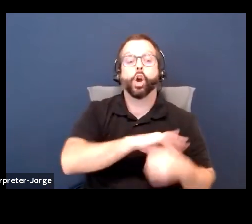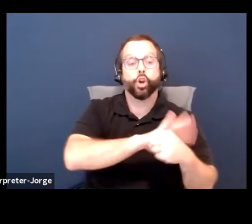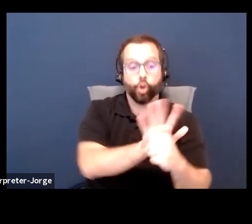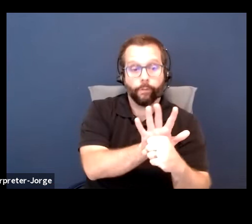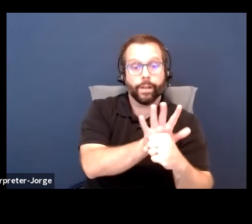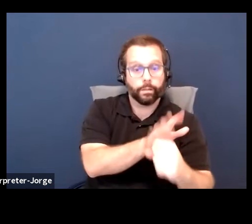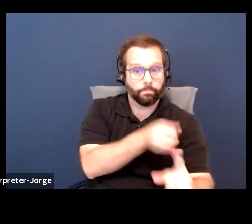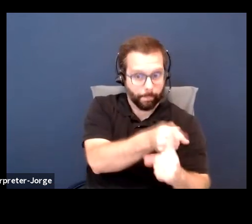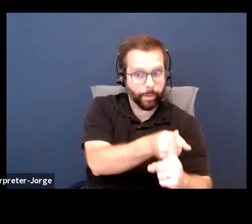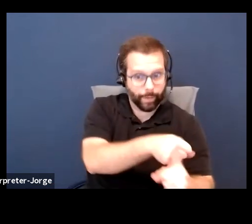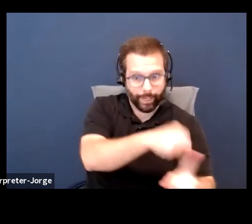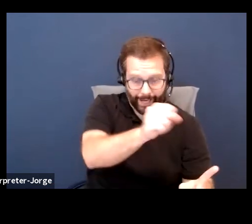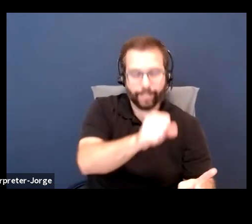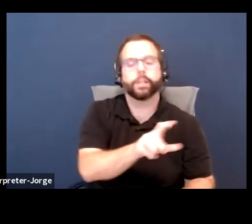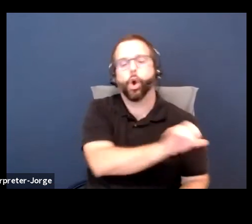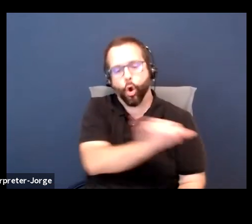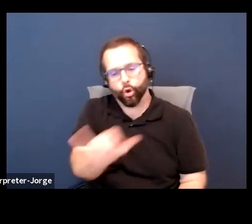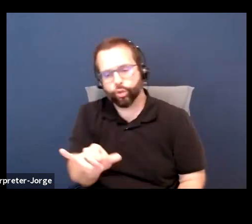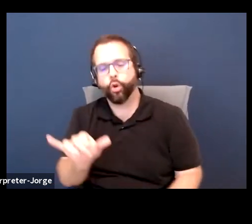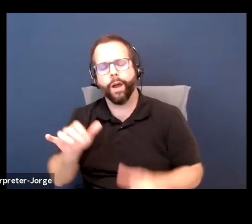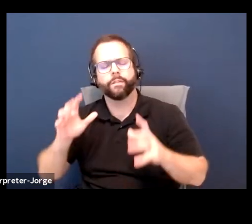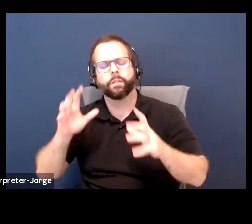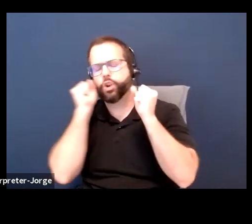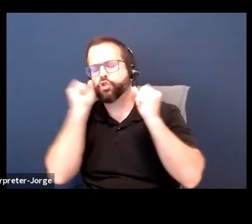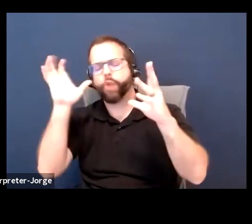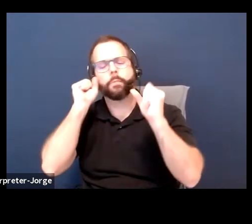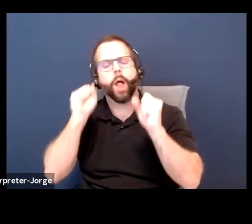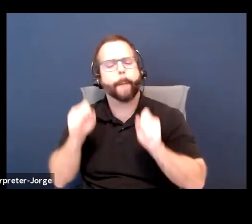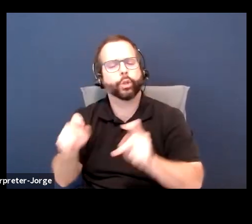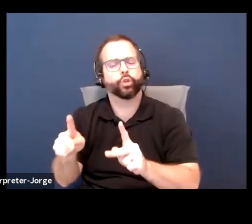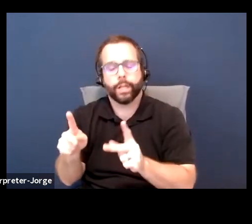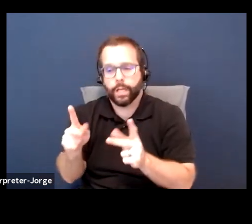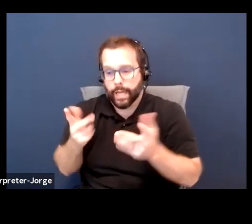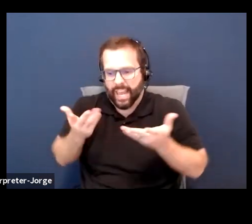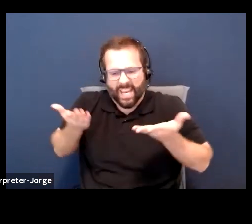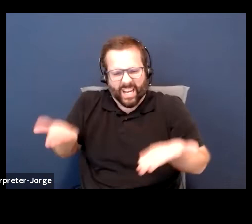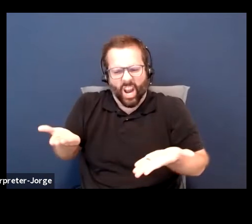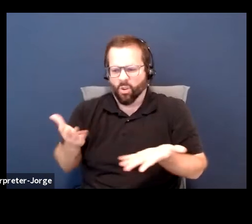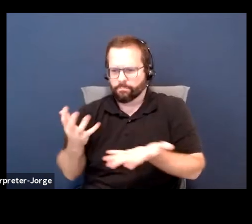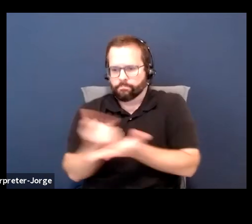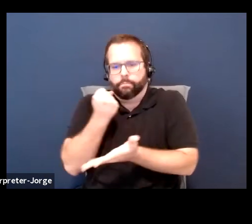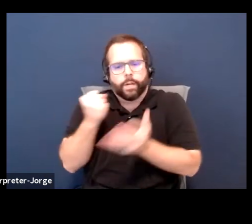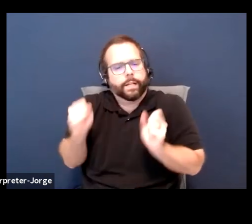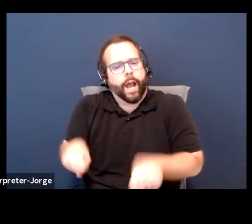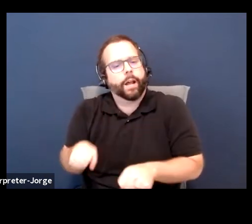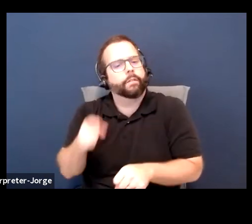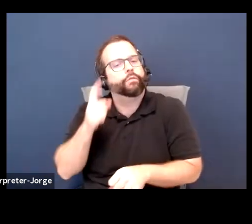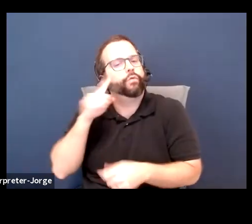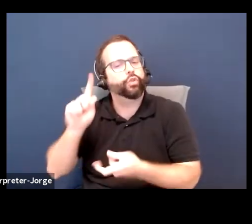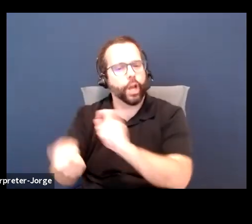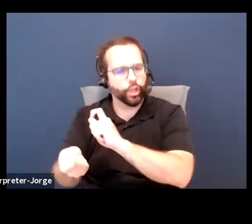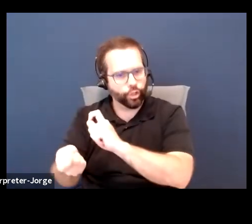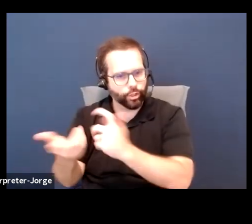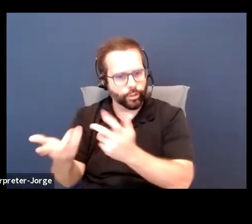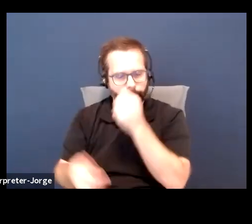community, but also because the incredible opportunity right before us to make big change. So before I